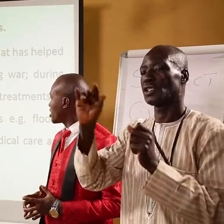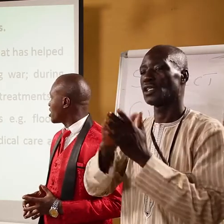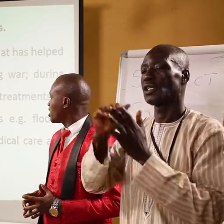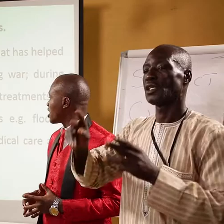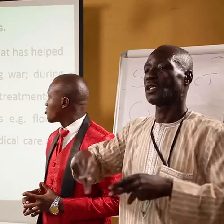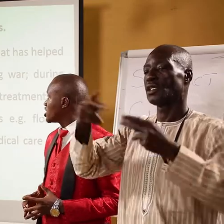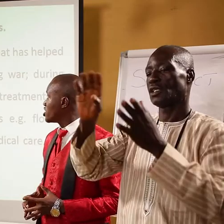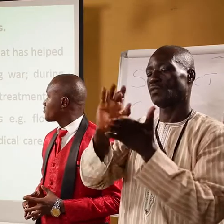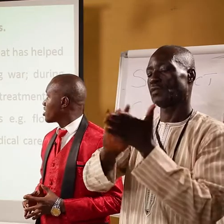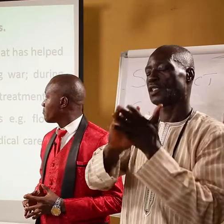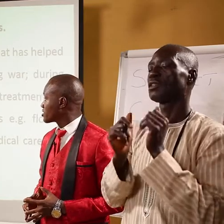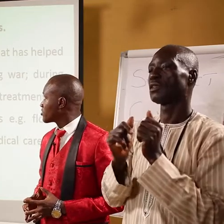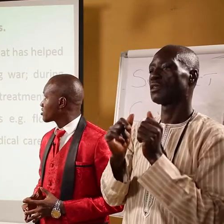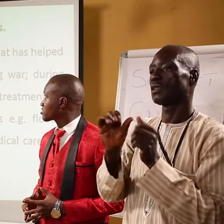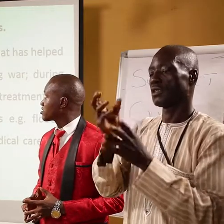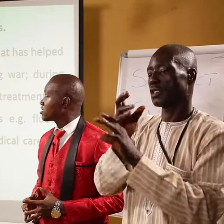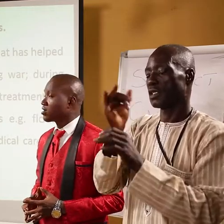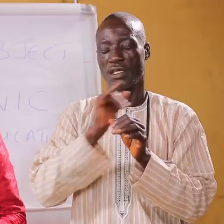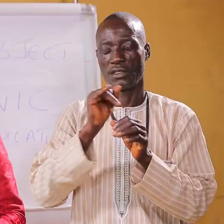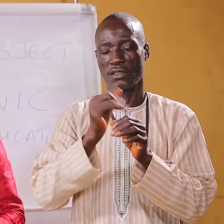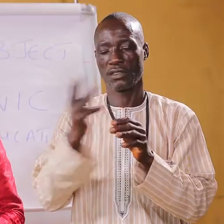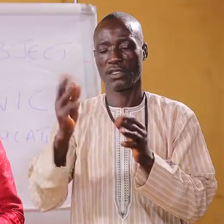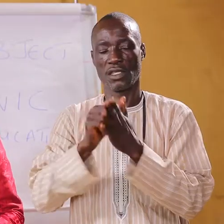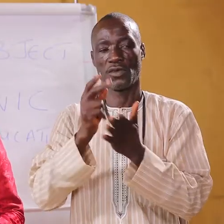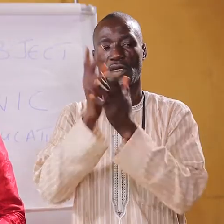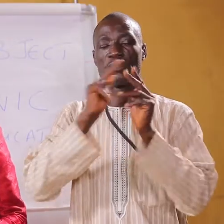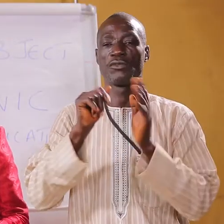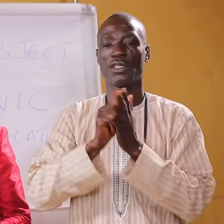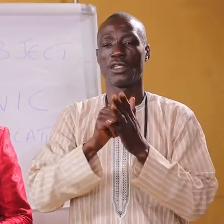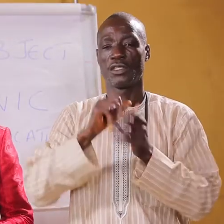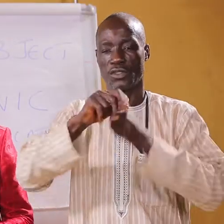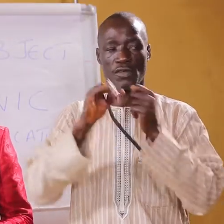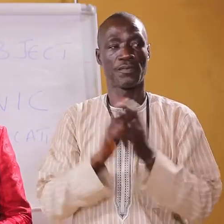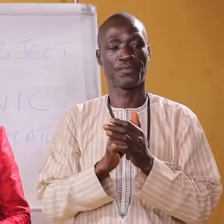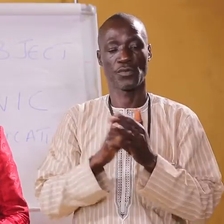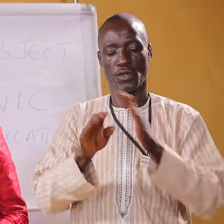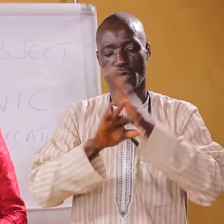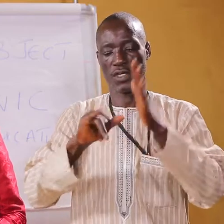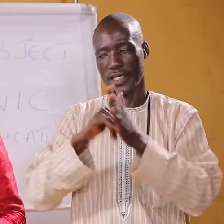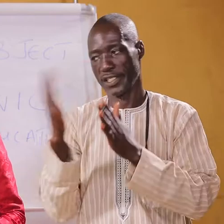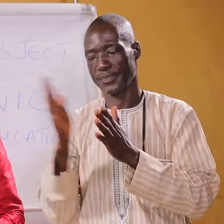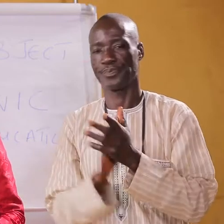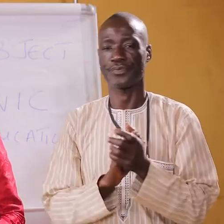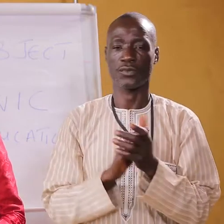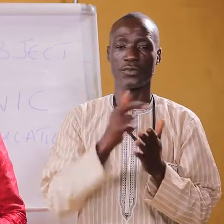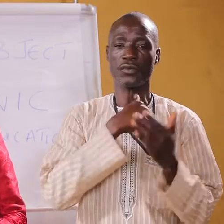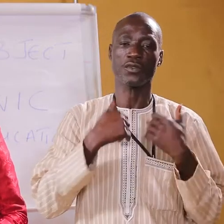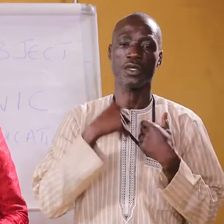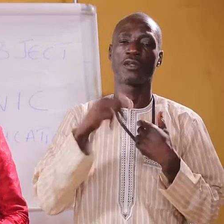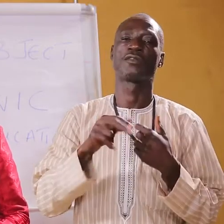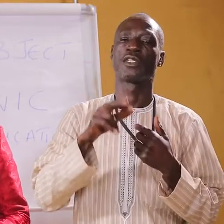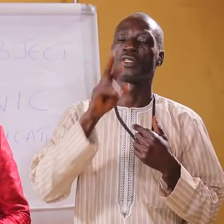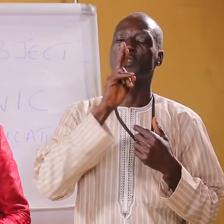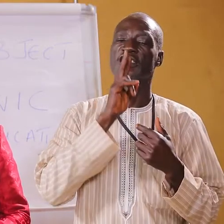medical care and relief materials. So under private voluntary organizations, we have the Red Cross